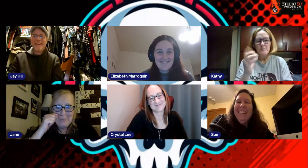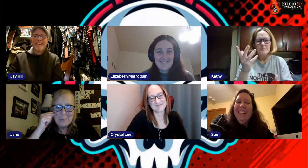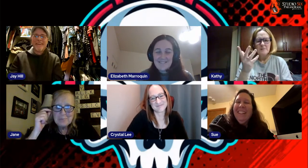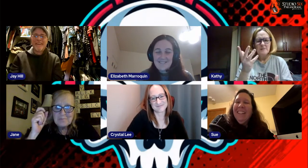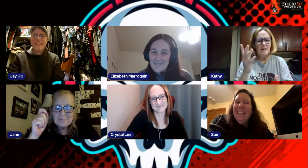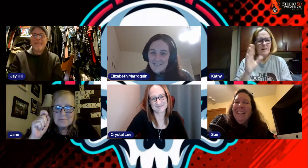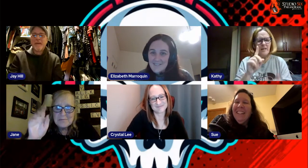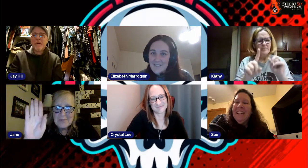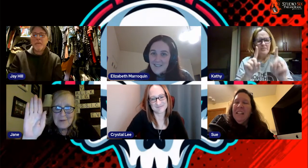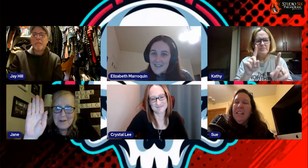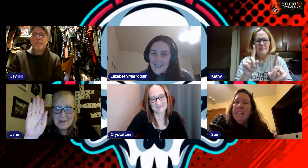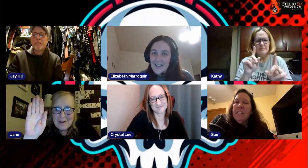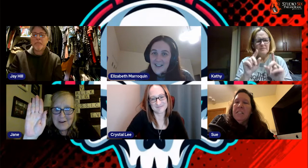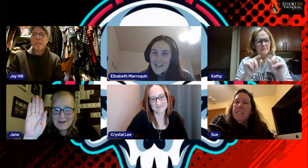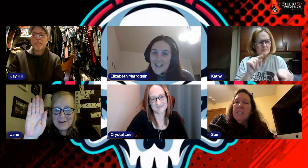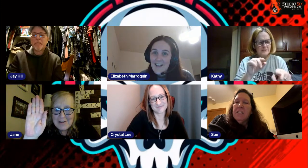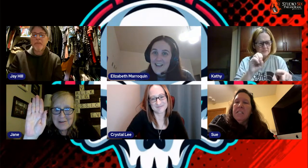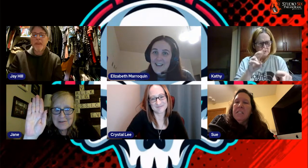So,